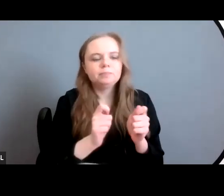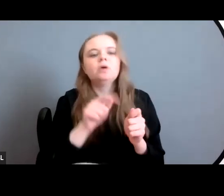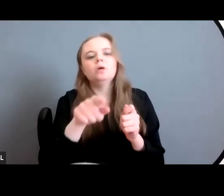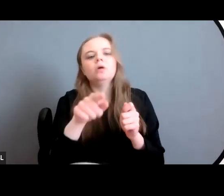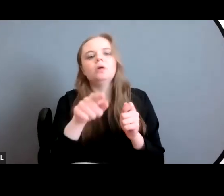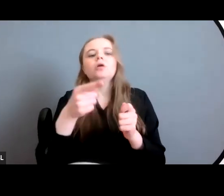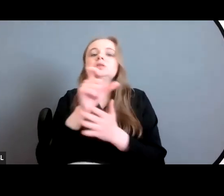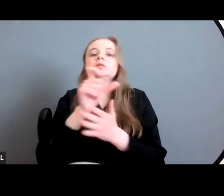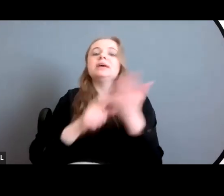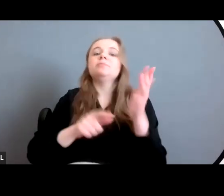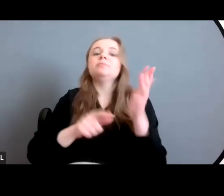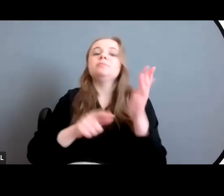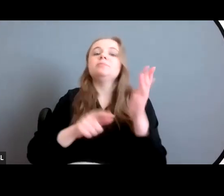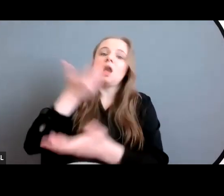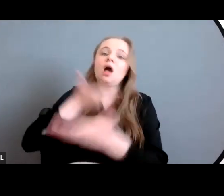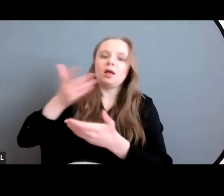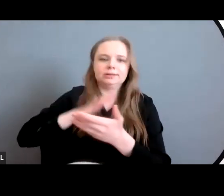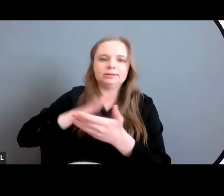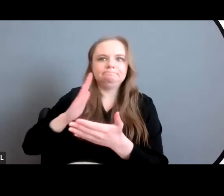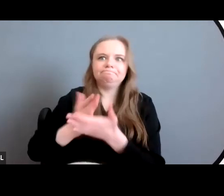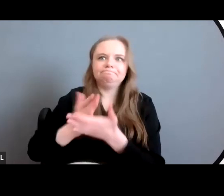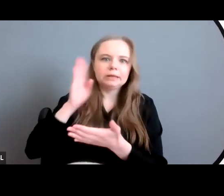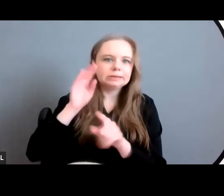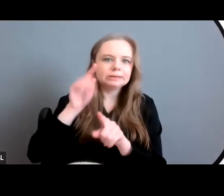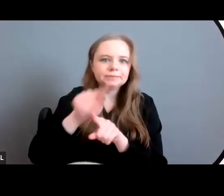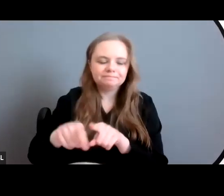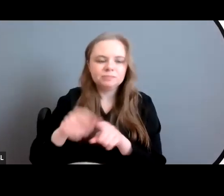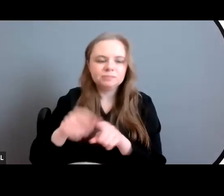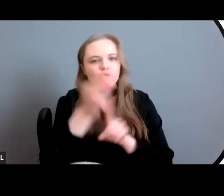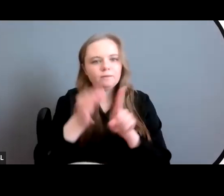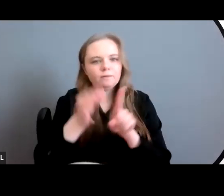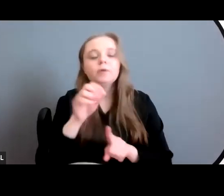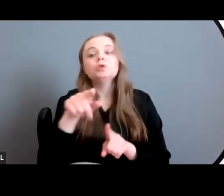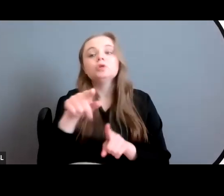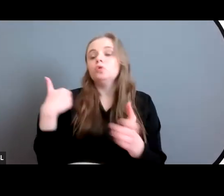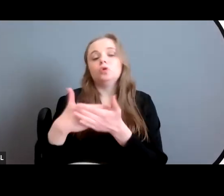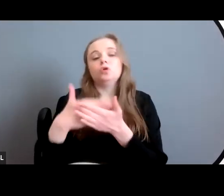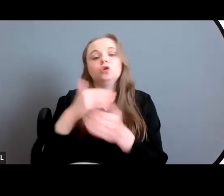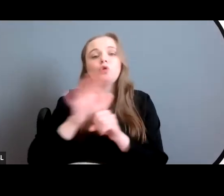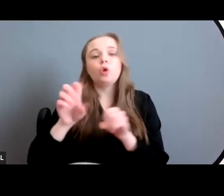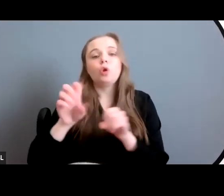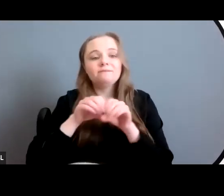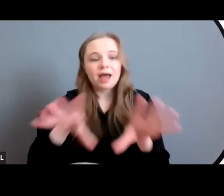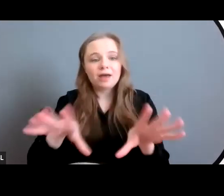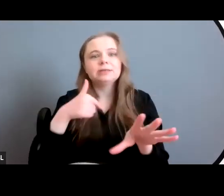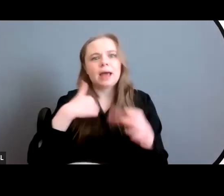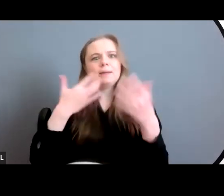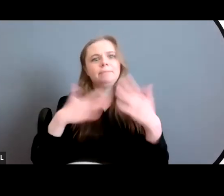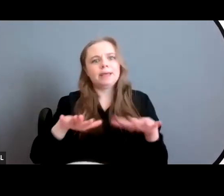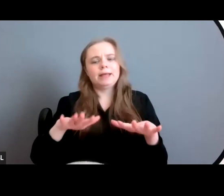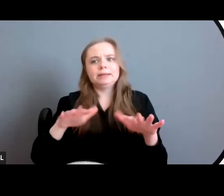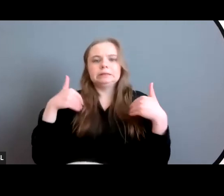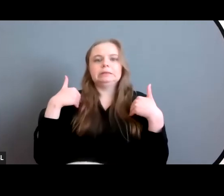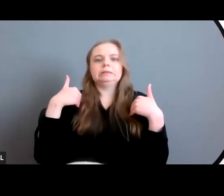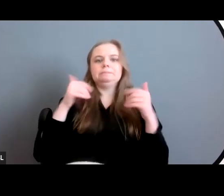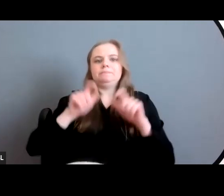a year. Over the pandemic, I have unfortunately been shielding as well, similar to Lucy,